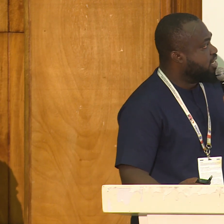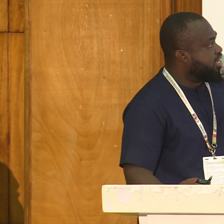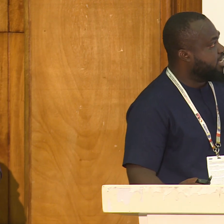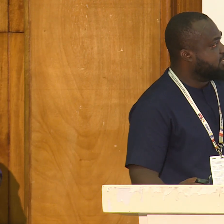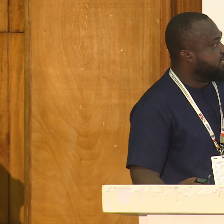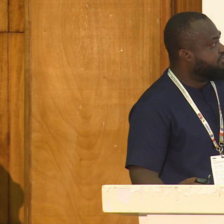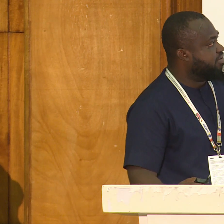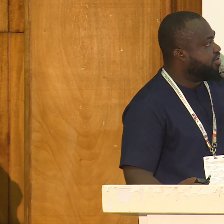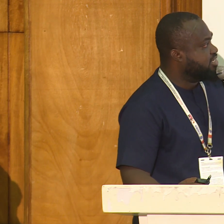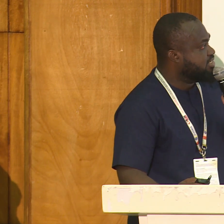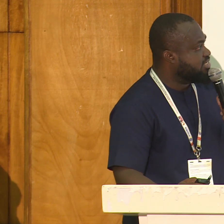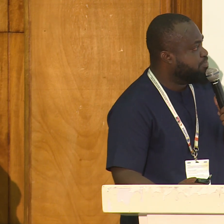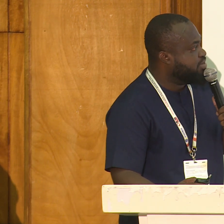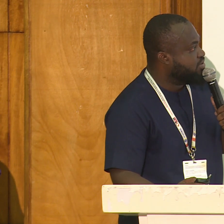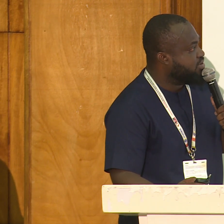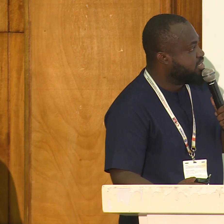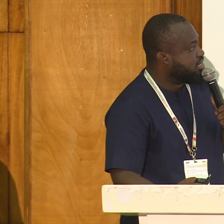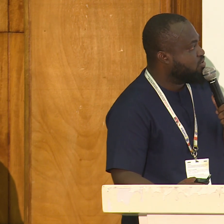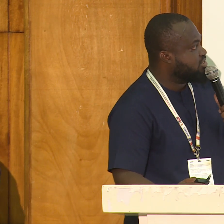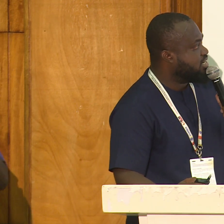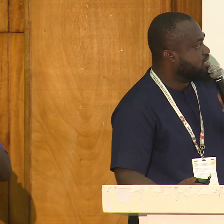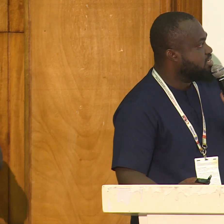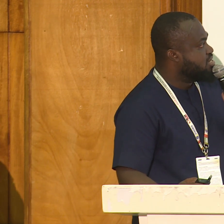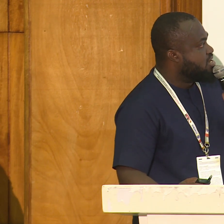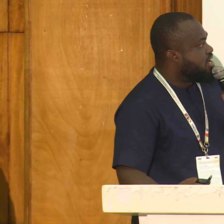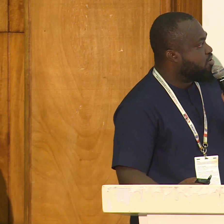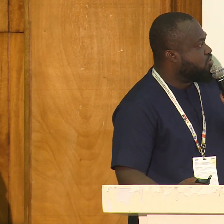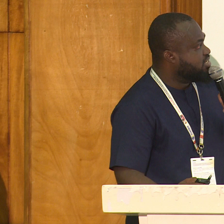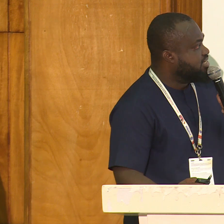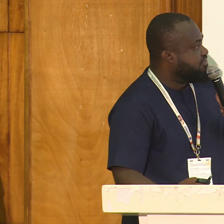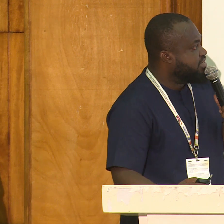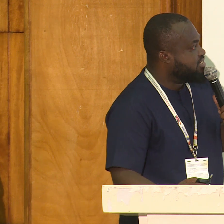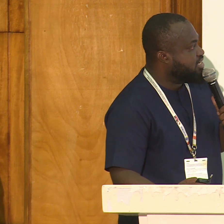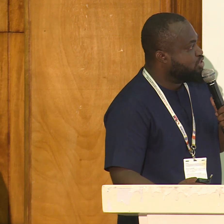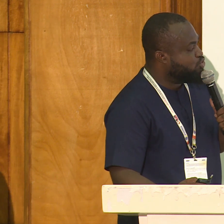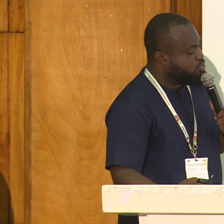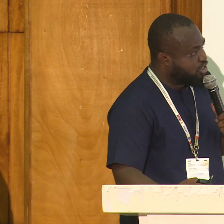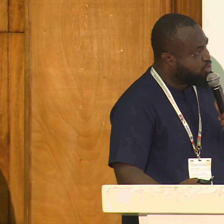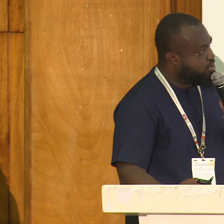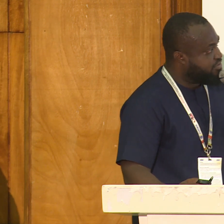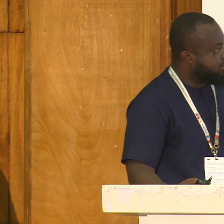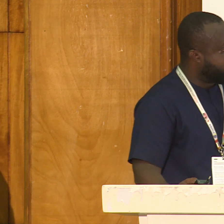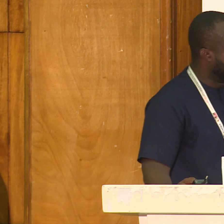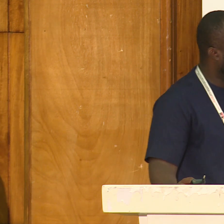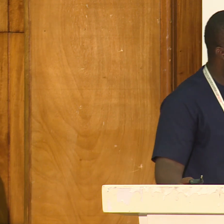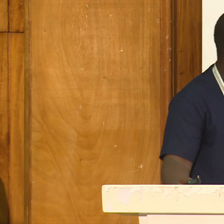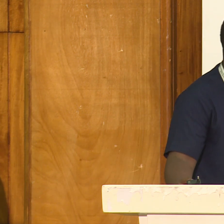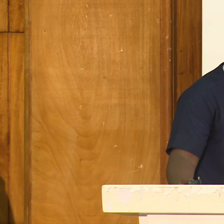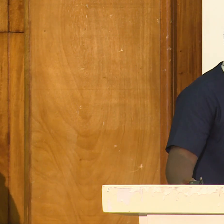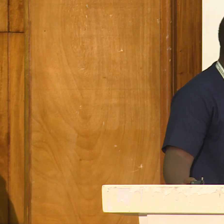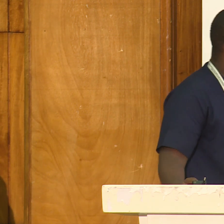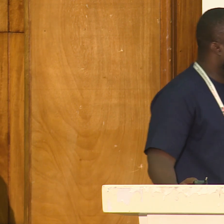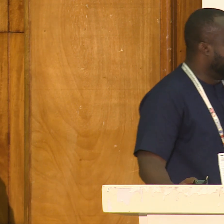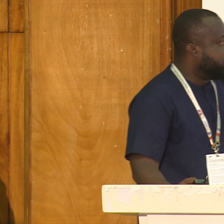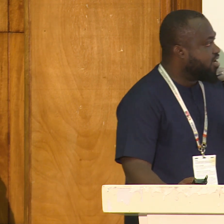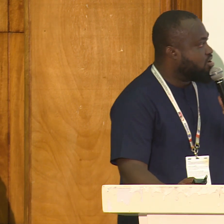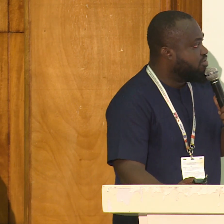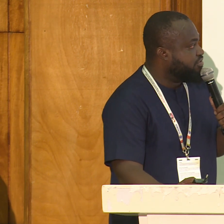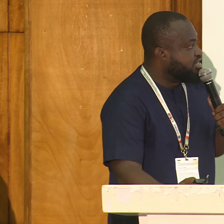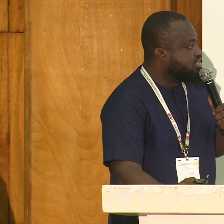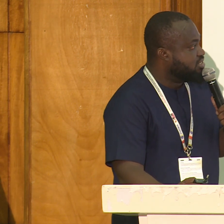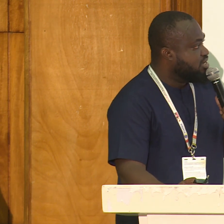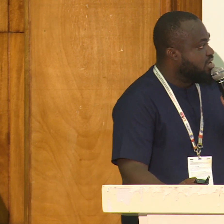also analyze the variation in the peer educator contact across the different age groups and geographical regions, and